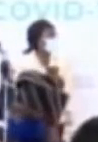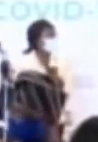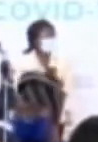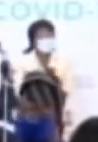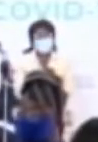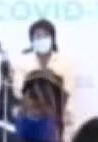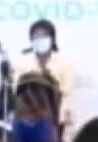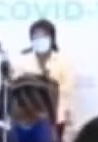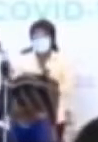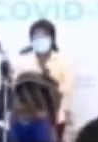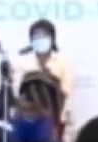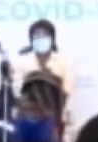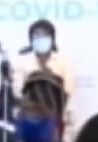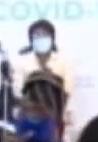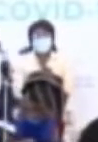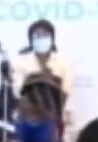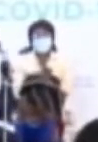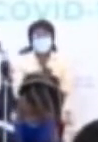NCDC rep.